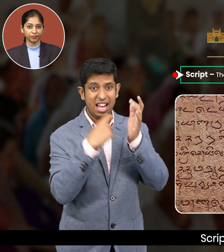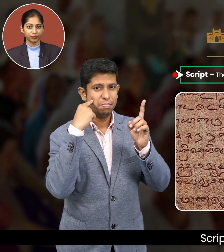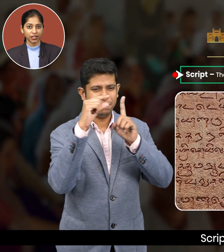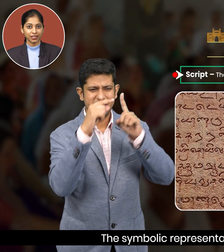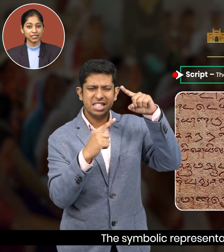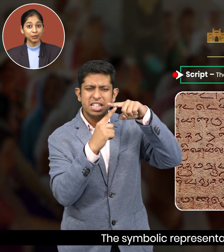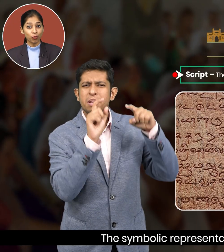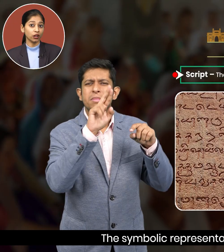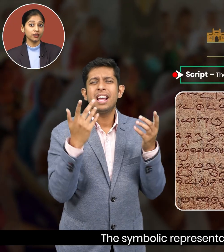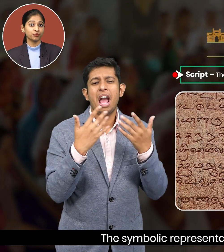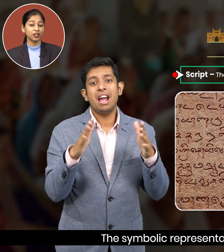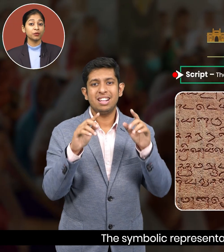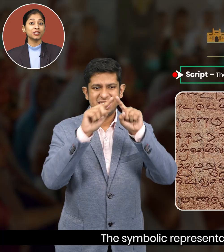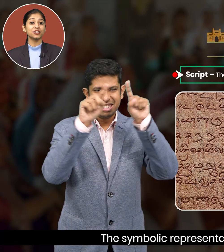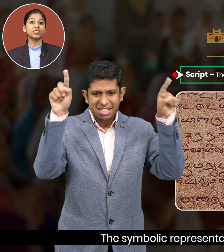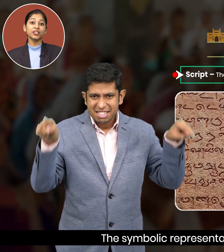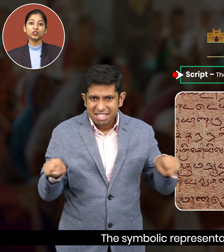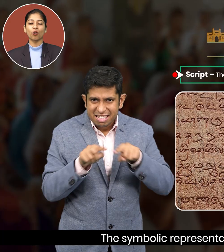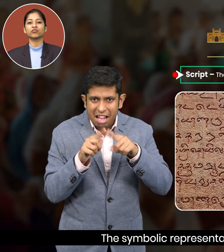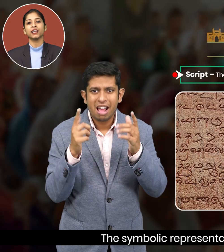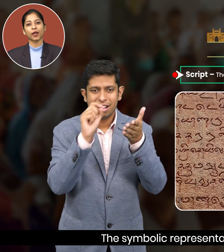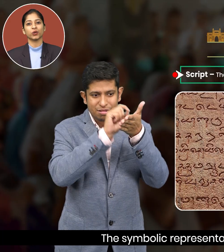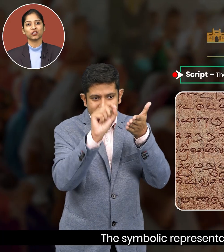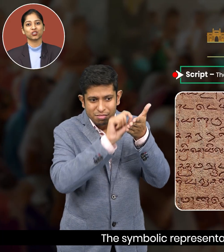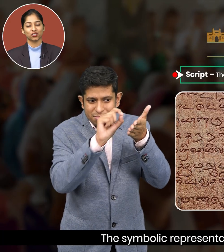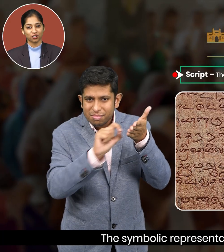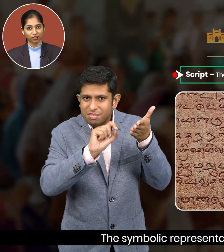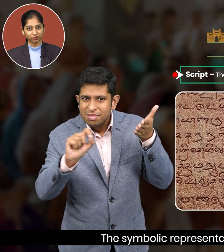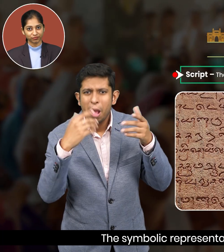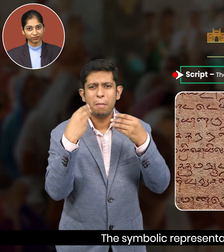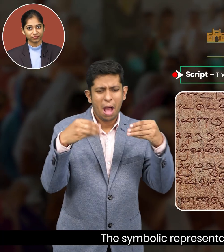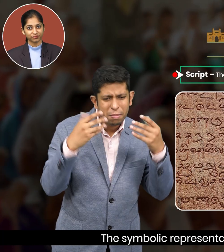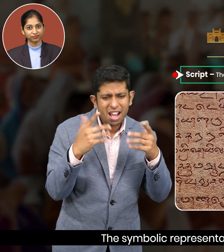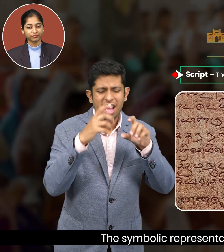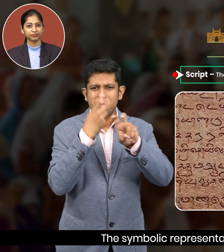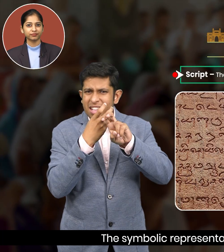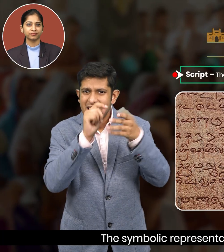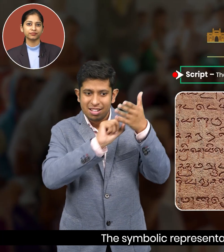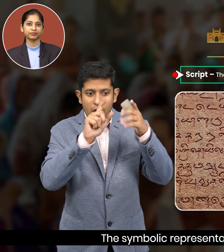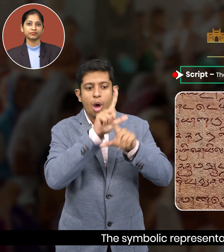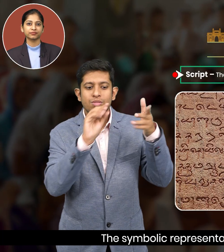Script, the symbolic representation of the language.